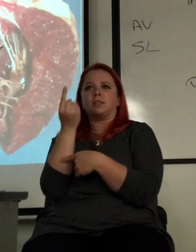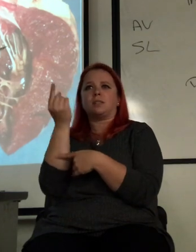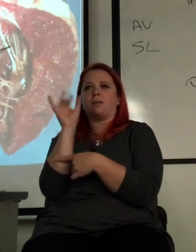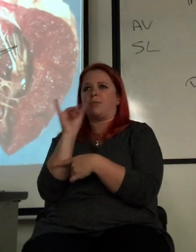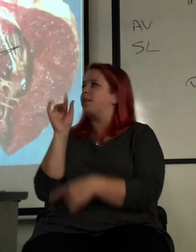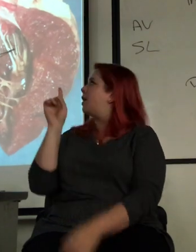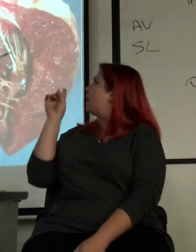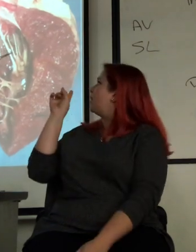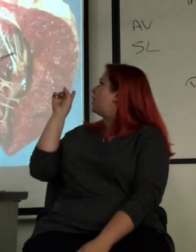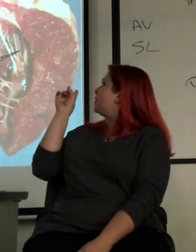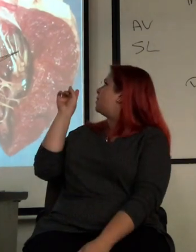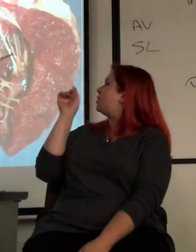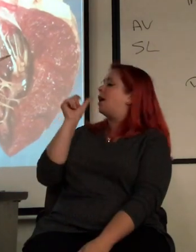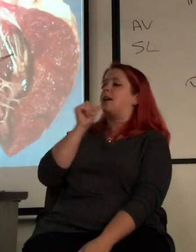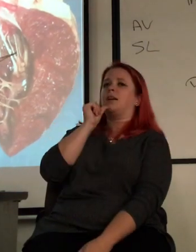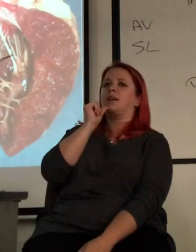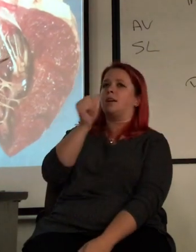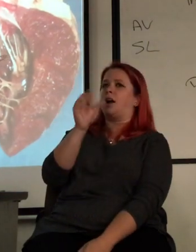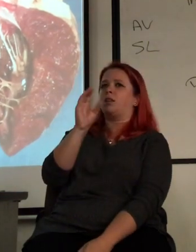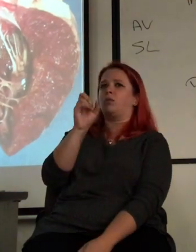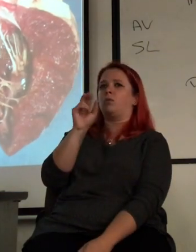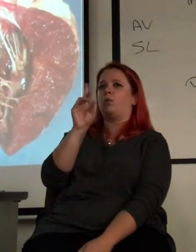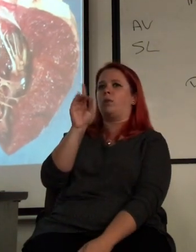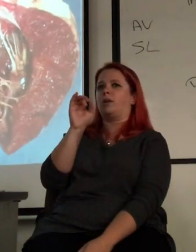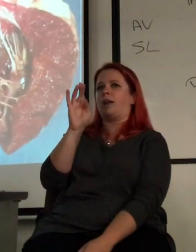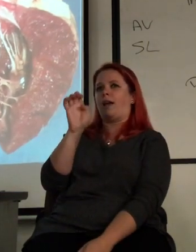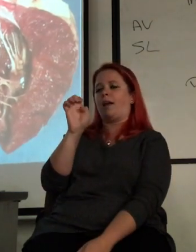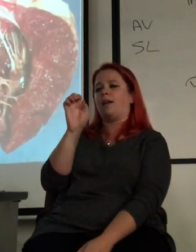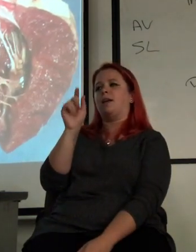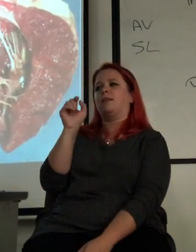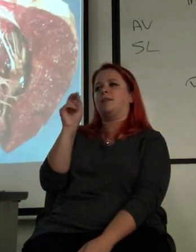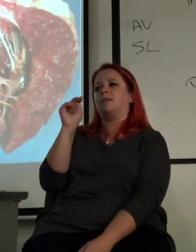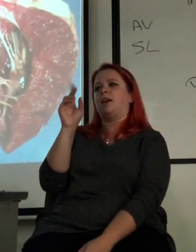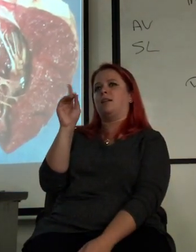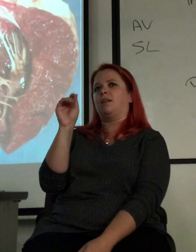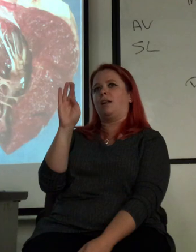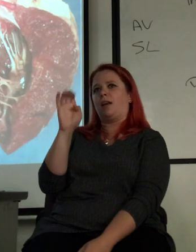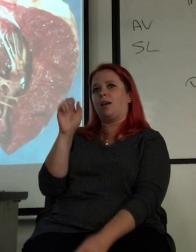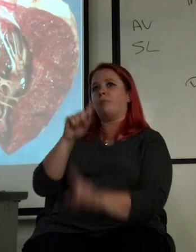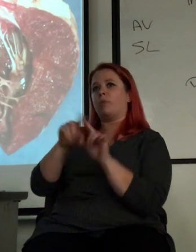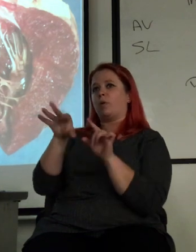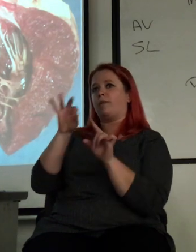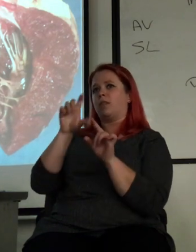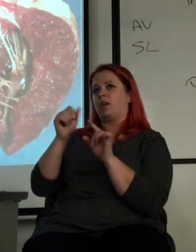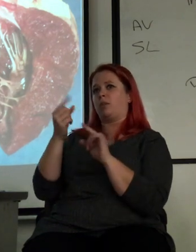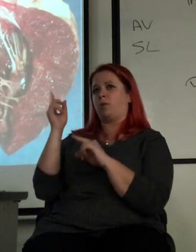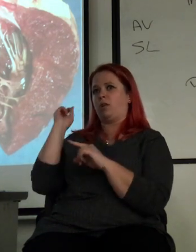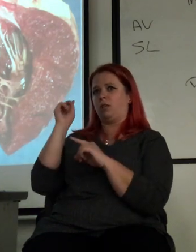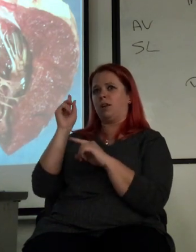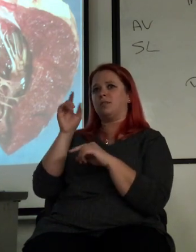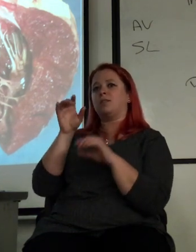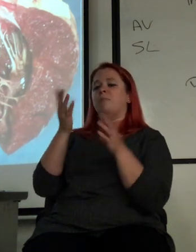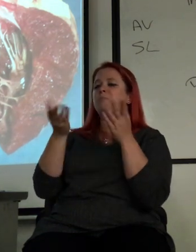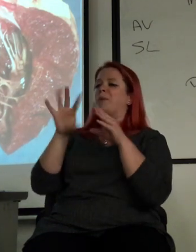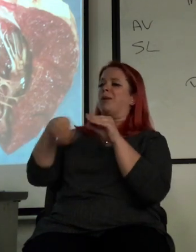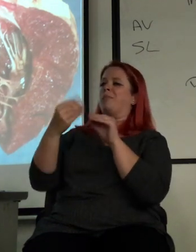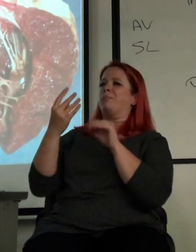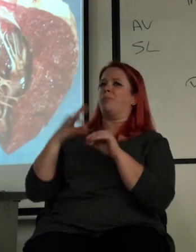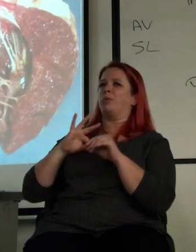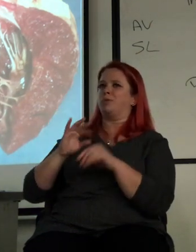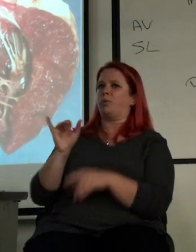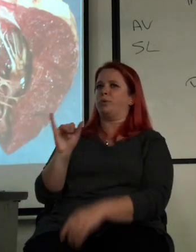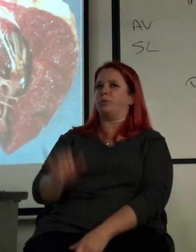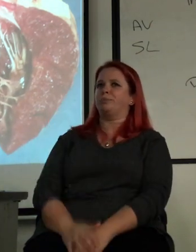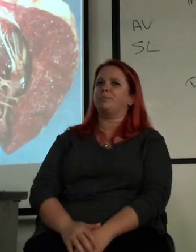that's not the chordate tendineae, they have the same appearance. I might give you another bonus point. Okay, something to look for. It's not gonna